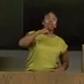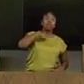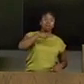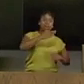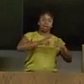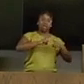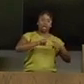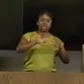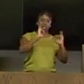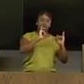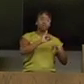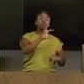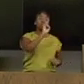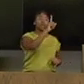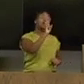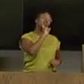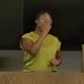Okay, fine. We will check with the command center nonetheless. Thank you.